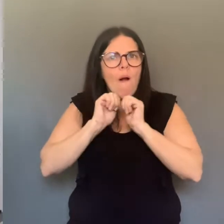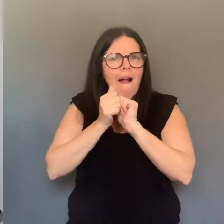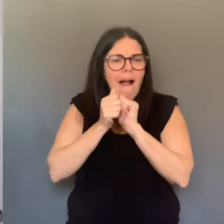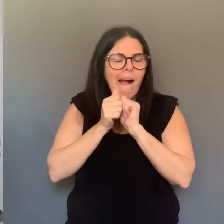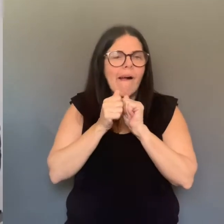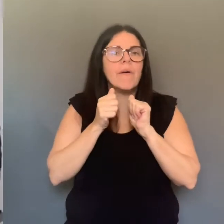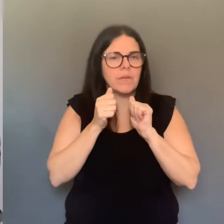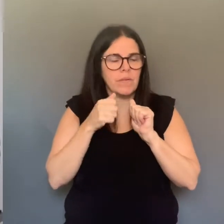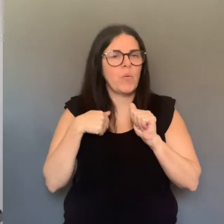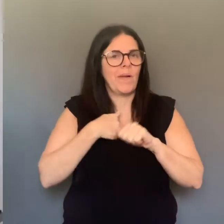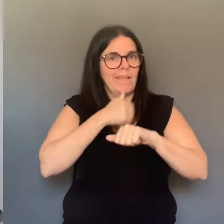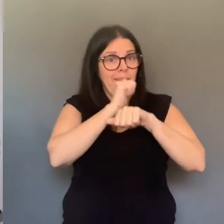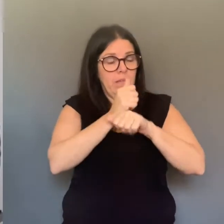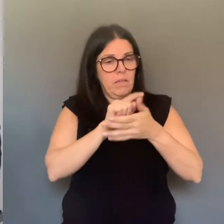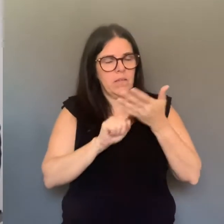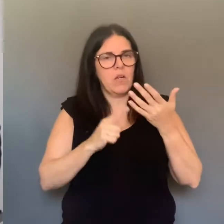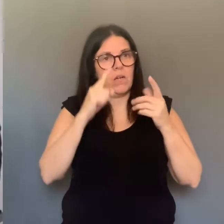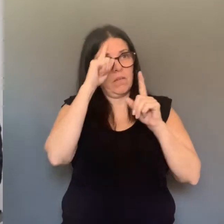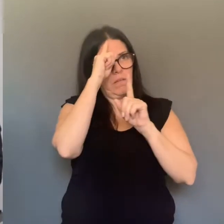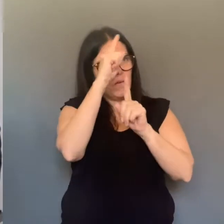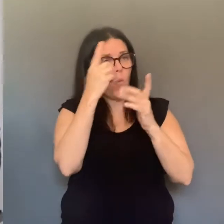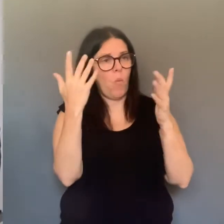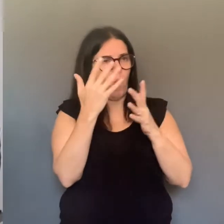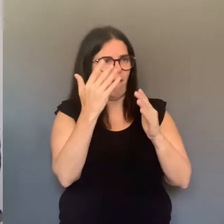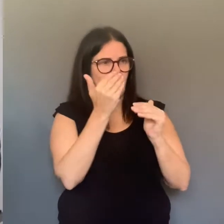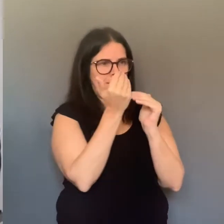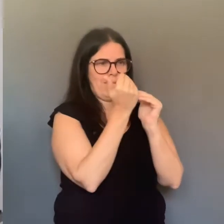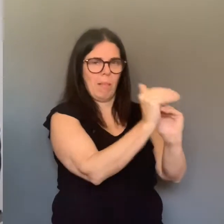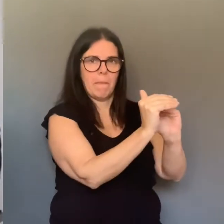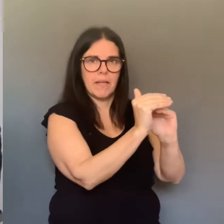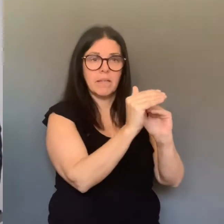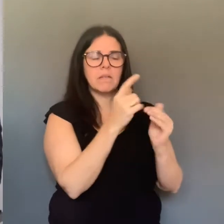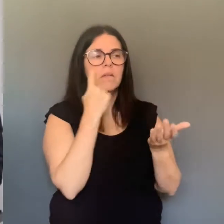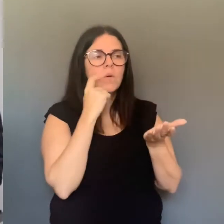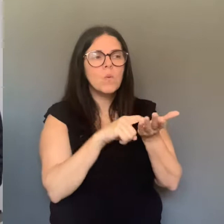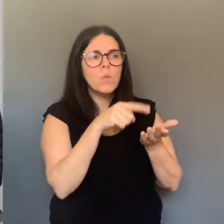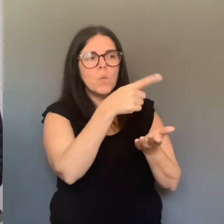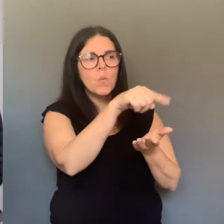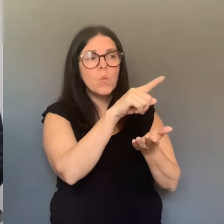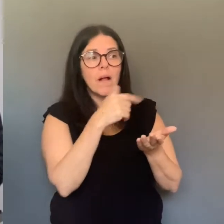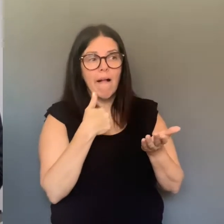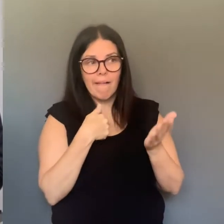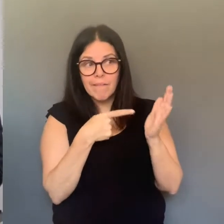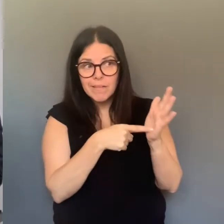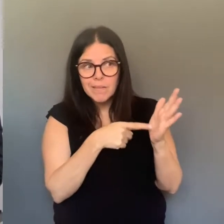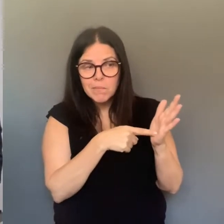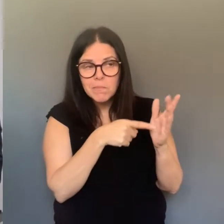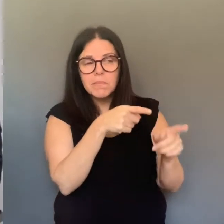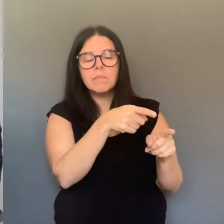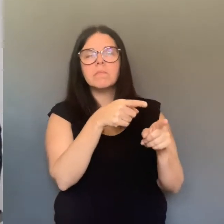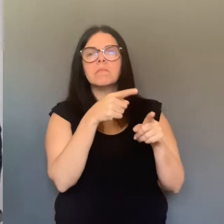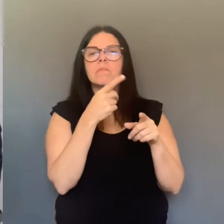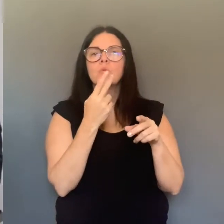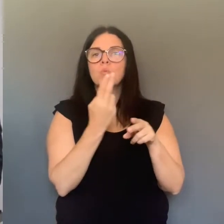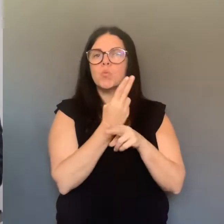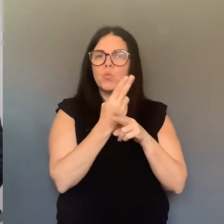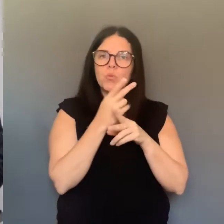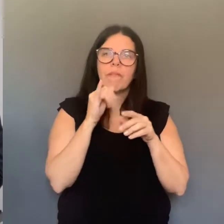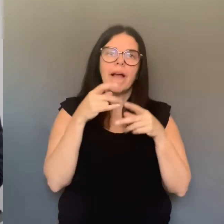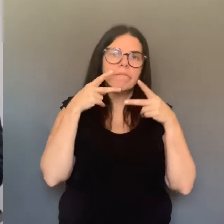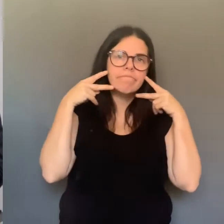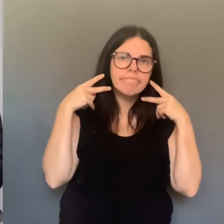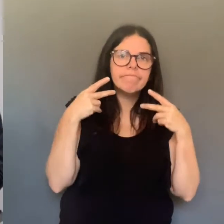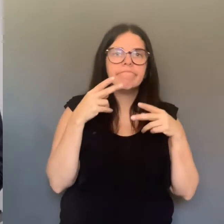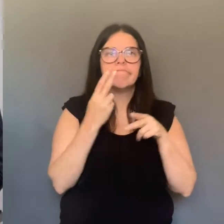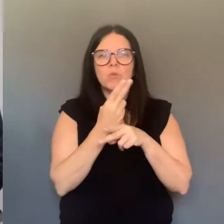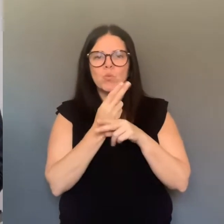that we can contain it, and we identify those individuals who have any symptoms, and using all those personal protective equipment, using